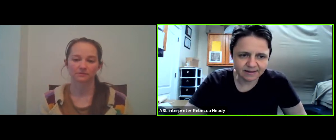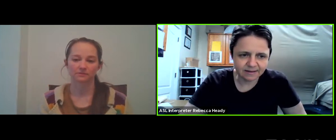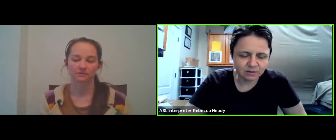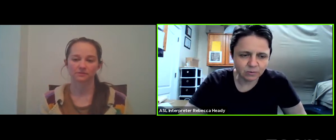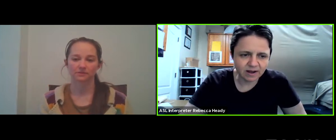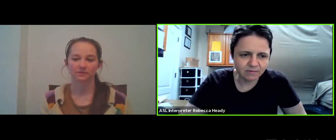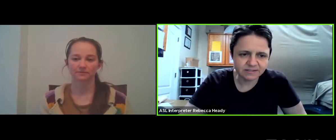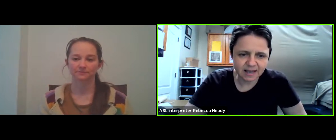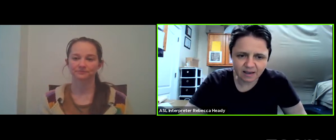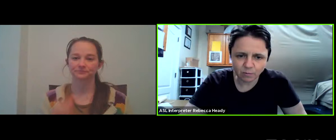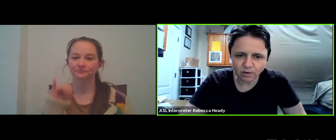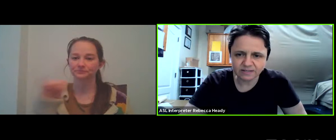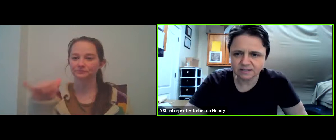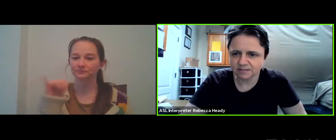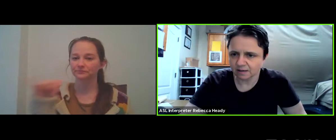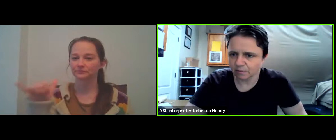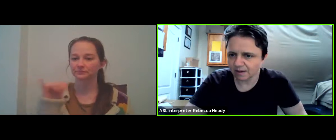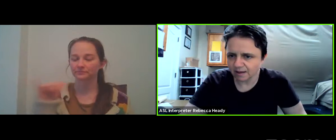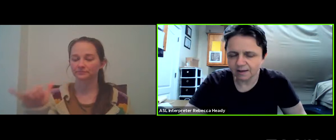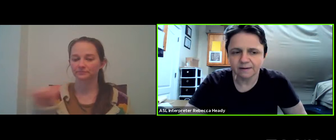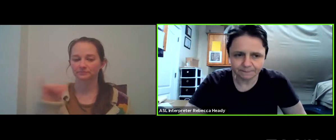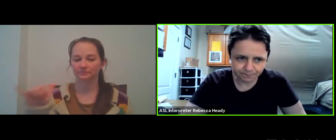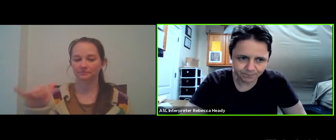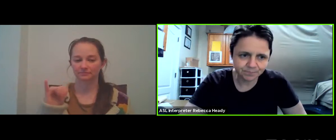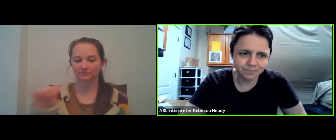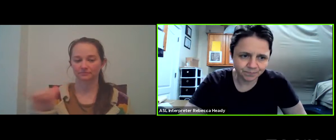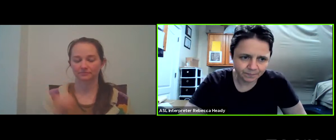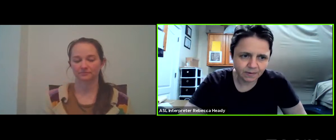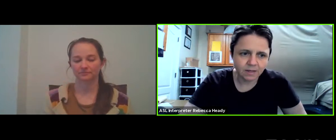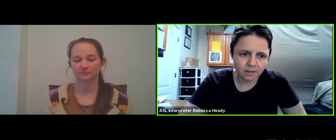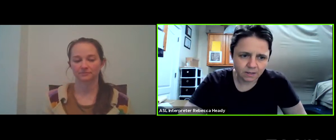same, like you and I are the same, or it's the same thing.